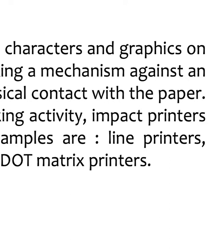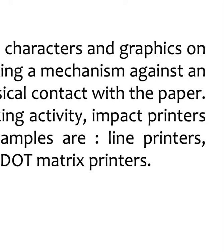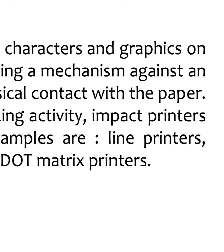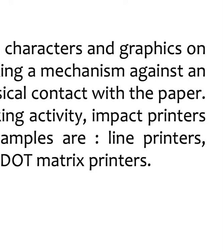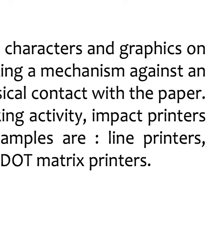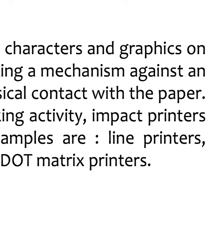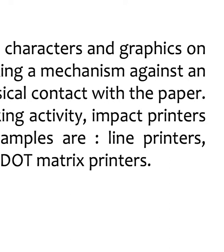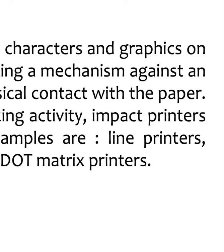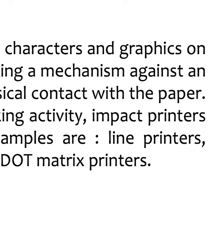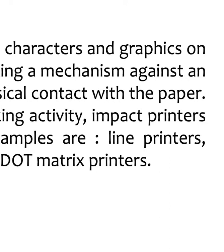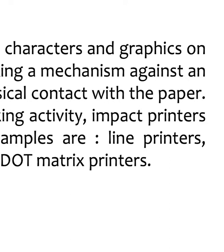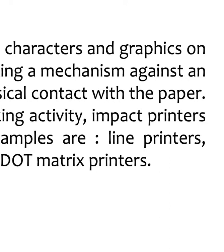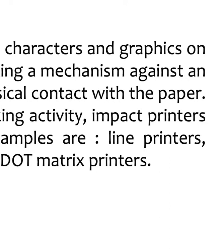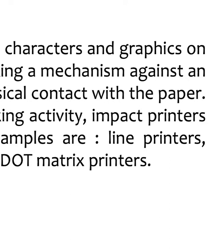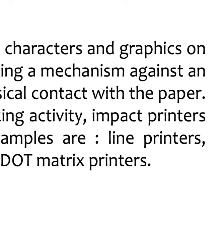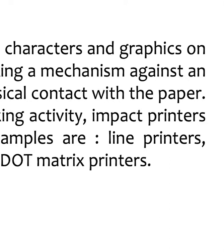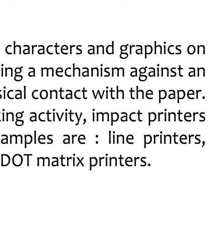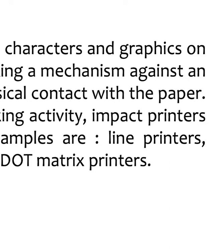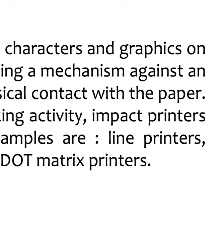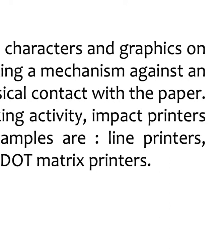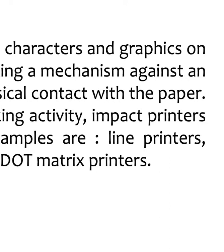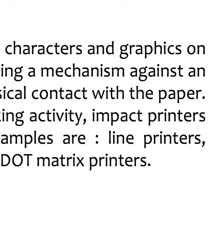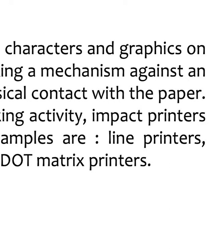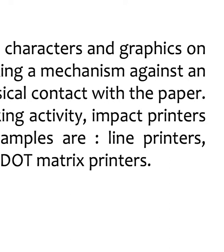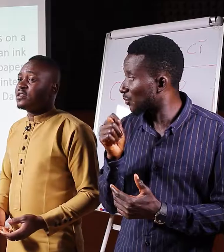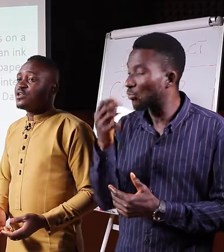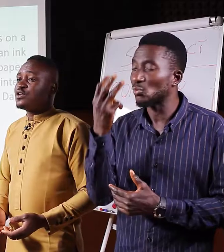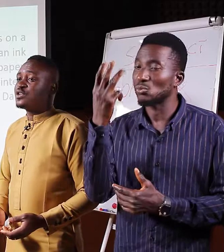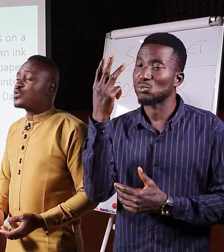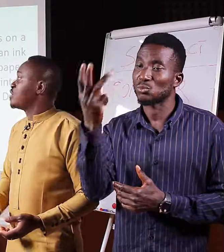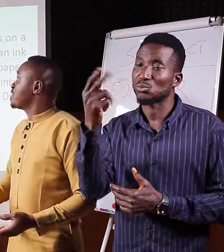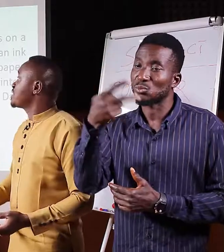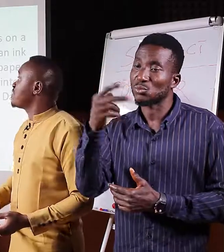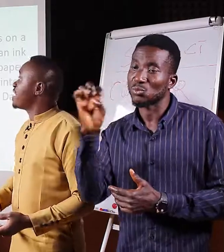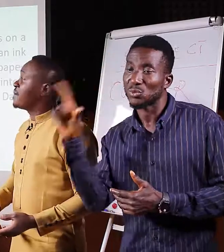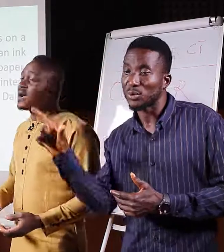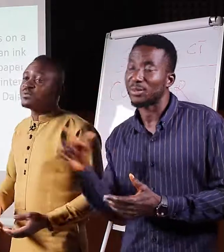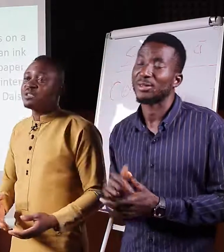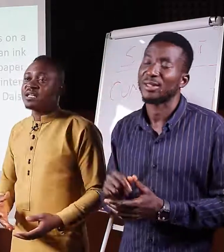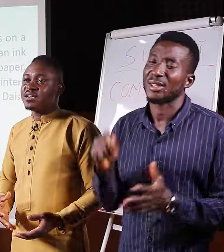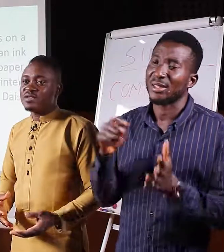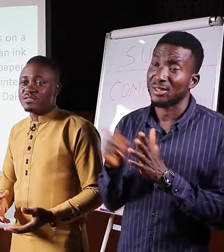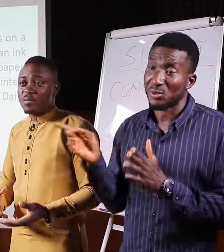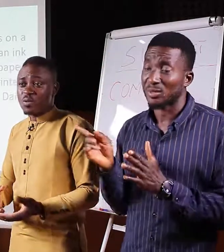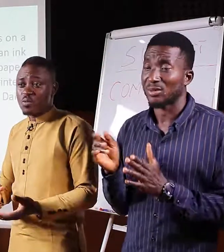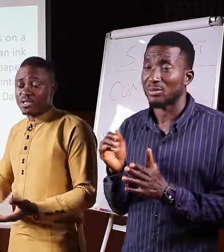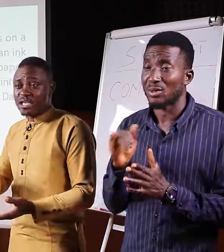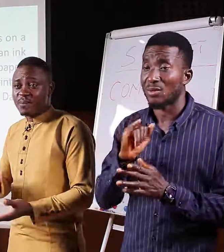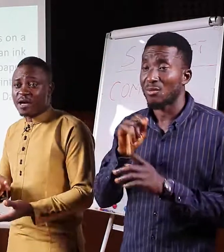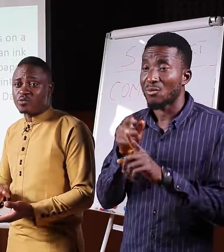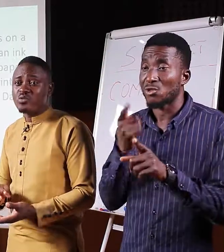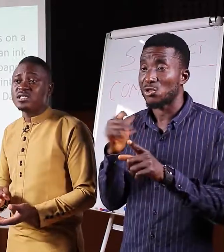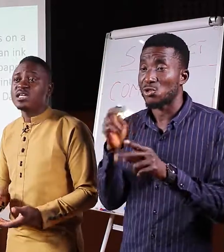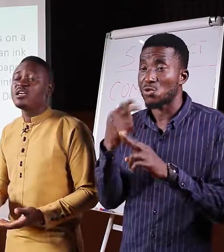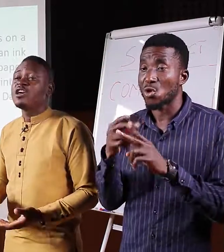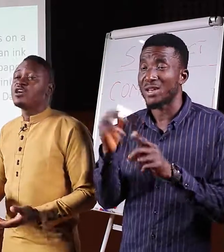printer, the dot matrix printers. So this very impact printers, just from the word